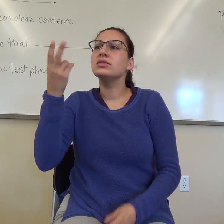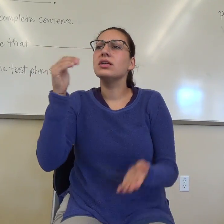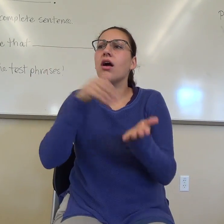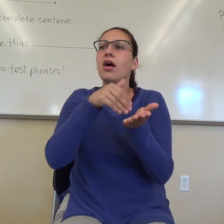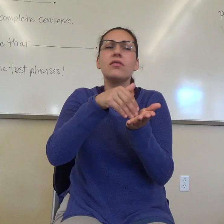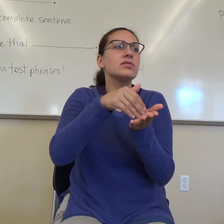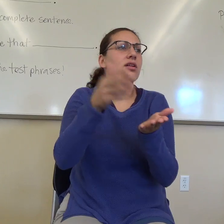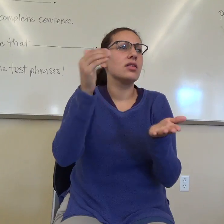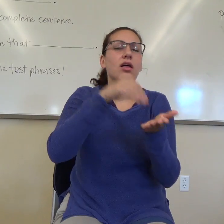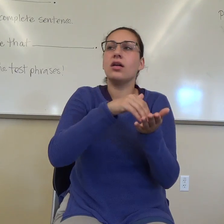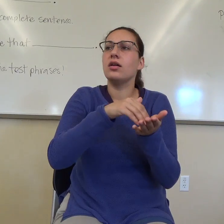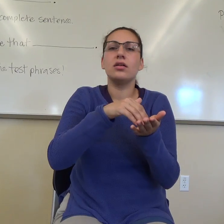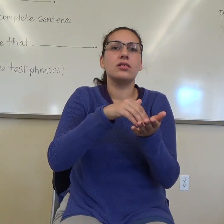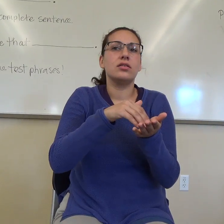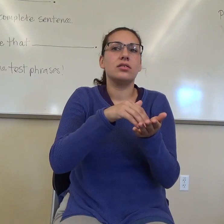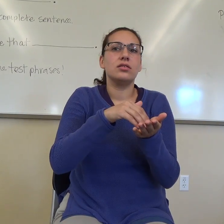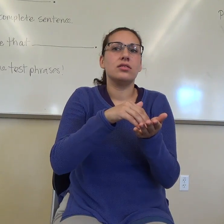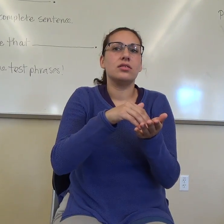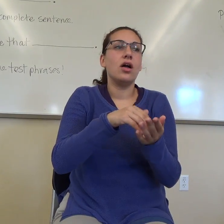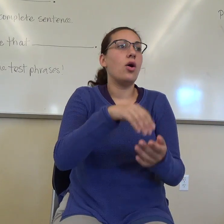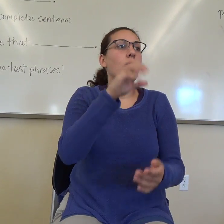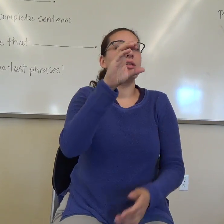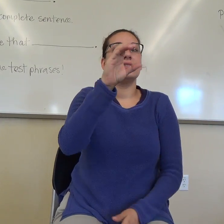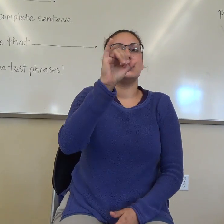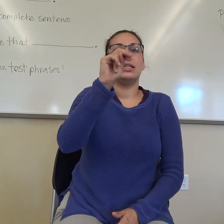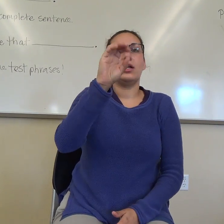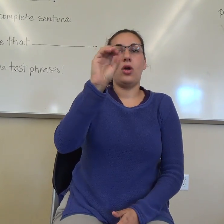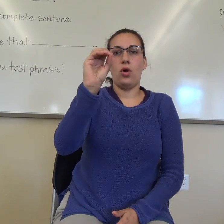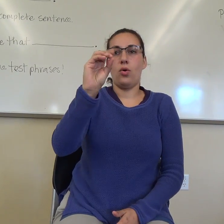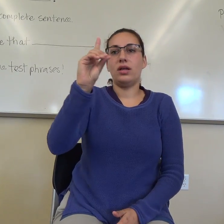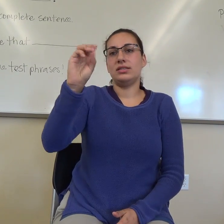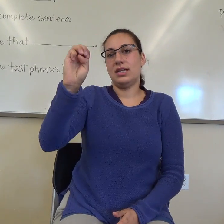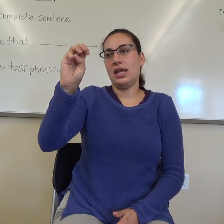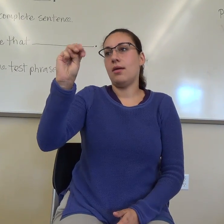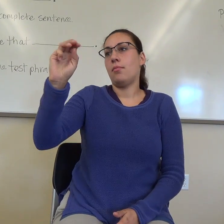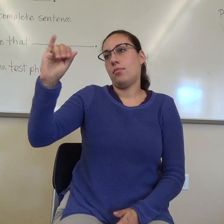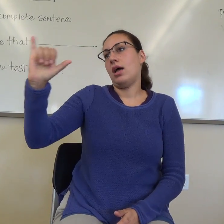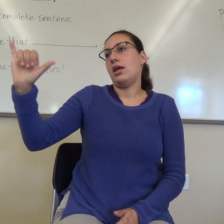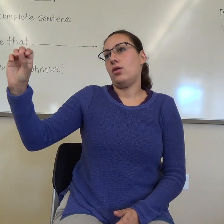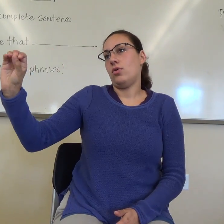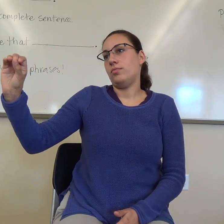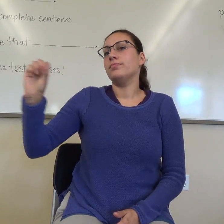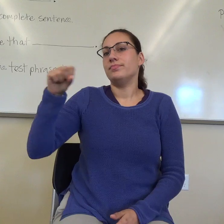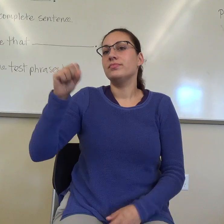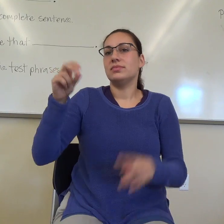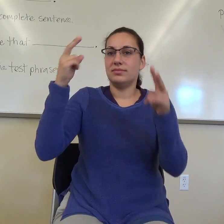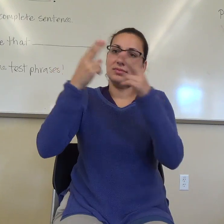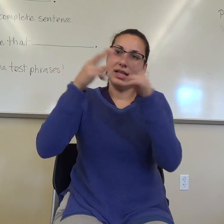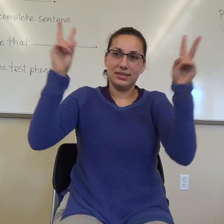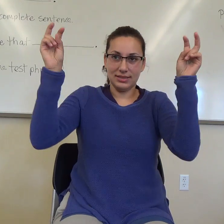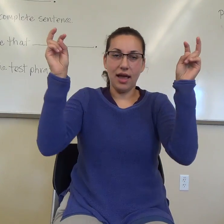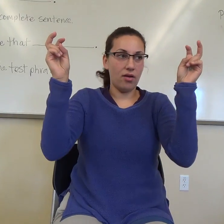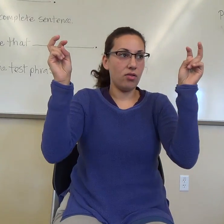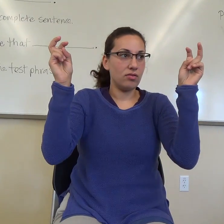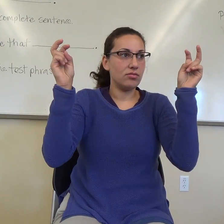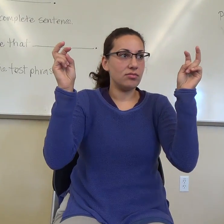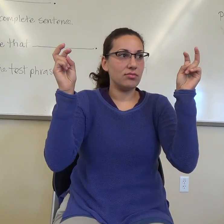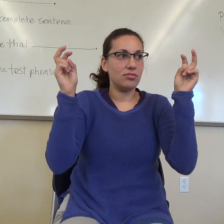Yeah. This. Cinco de Mayo. It's the title, okay? On a lot of people who